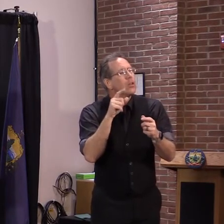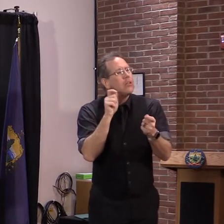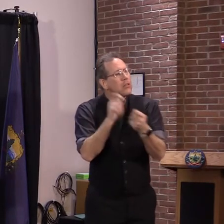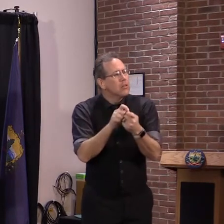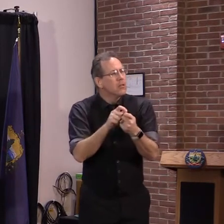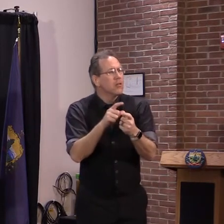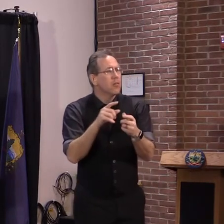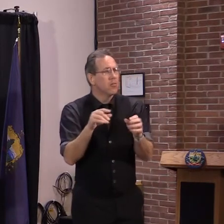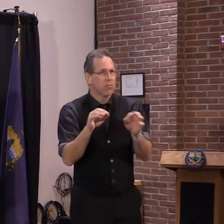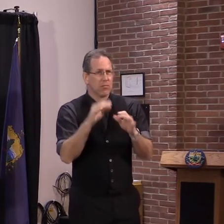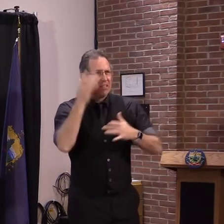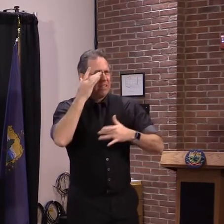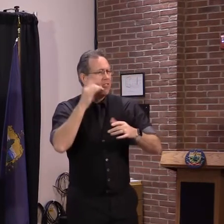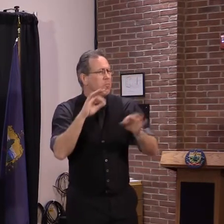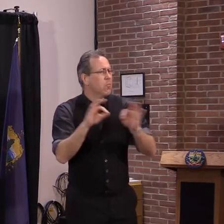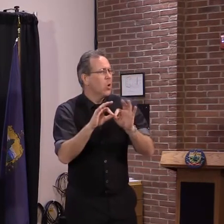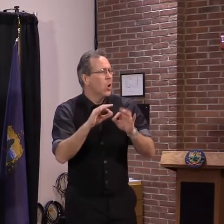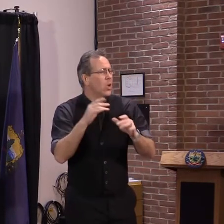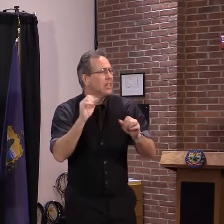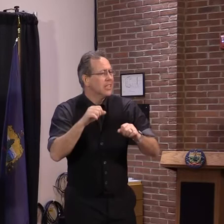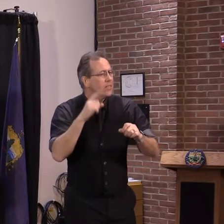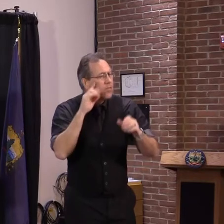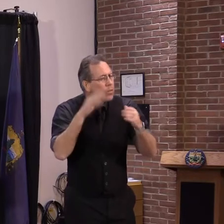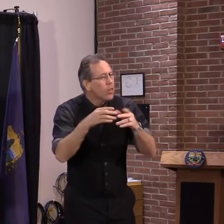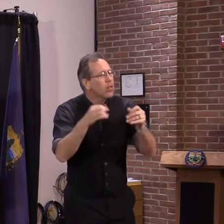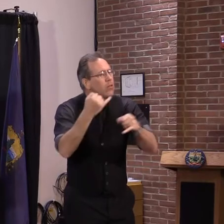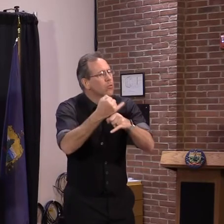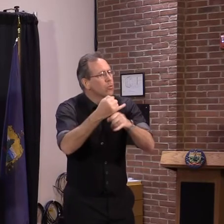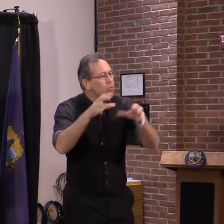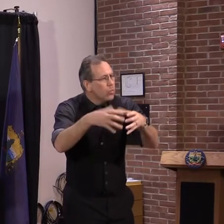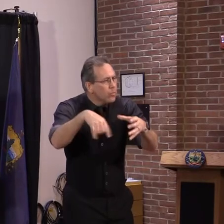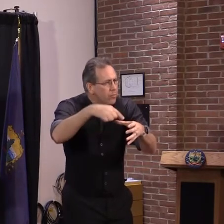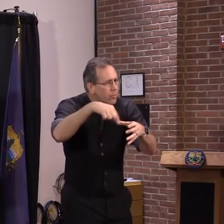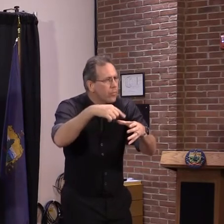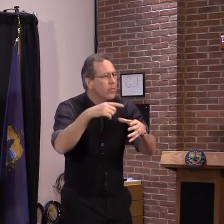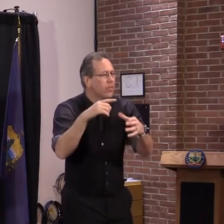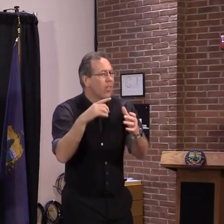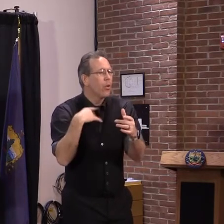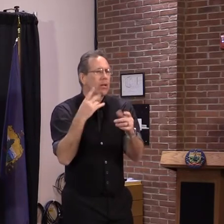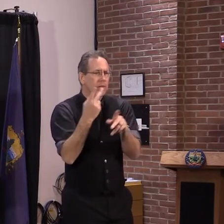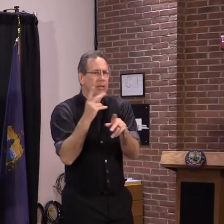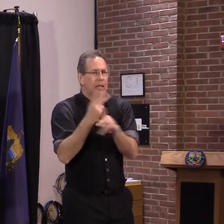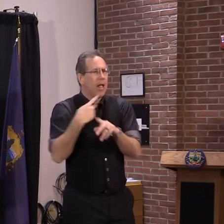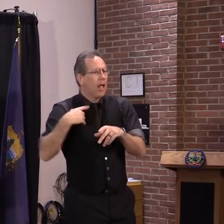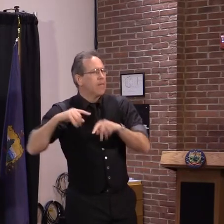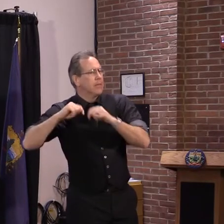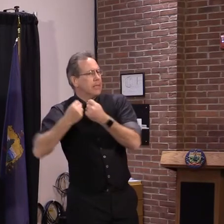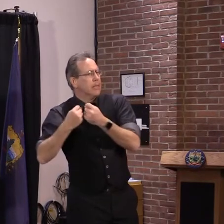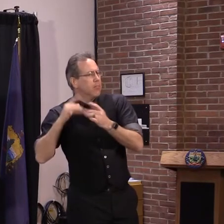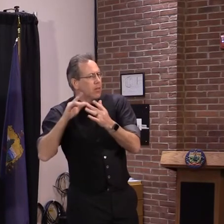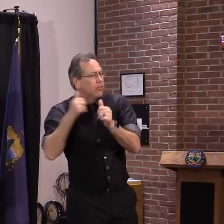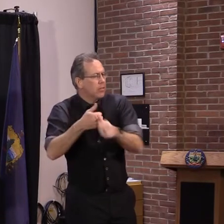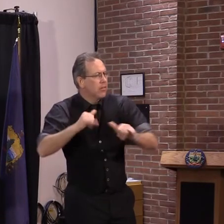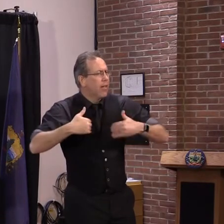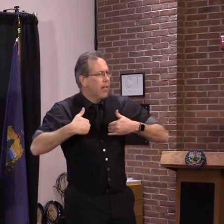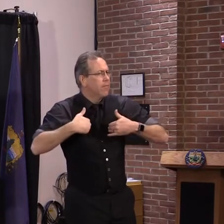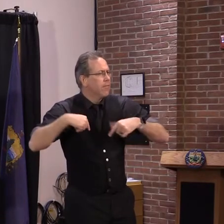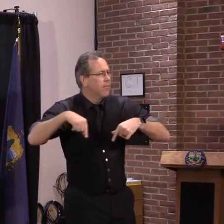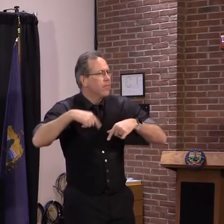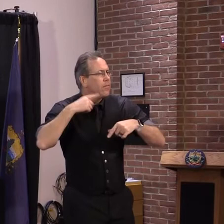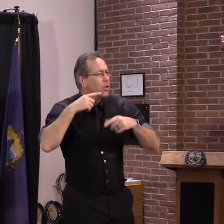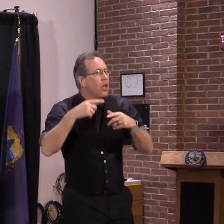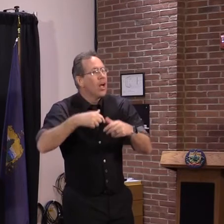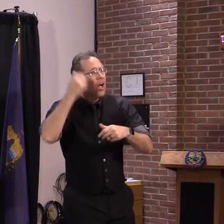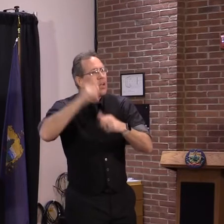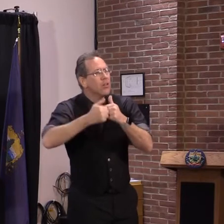very focused in applying it because of the populations that are at highest risk for serious